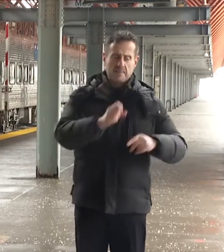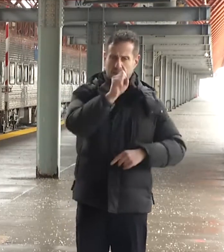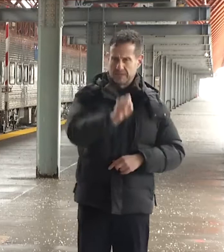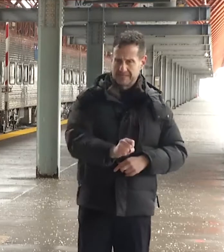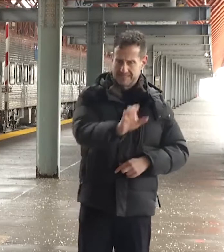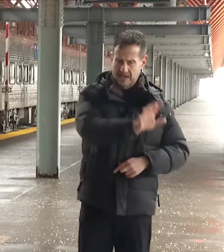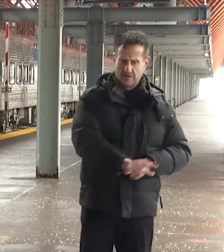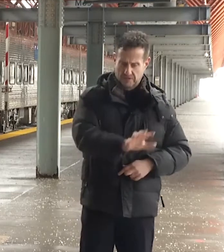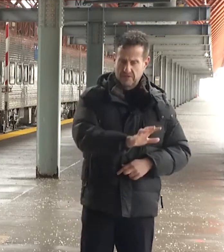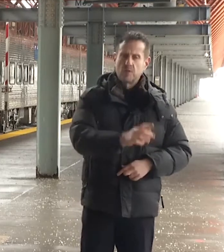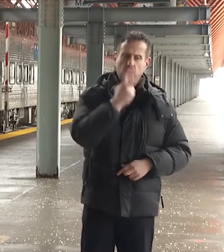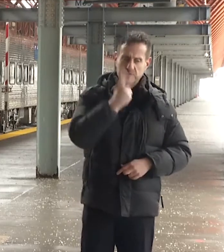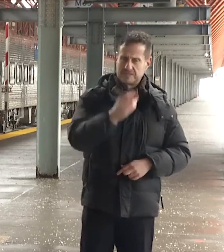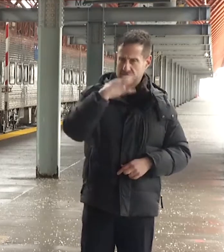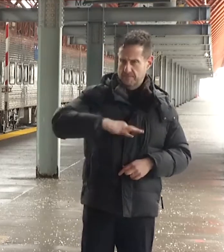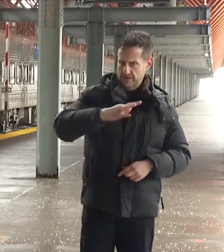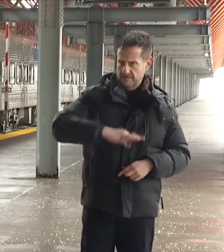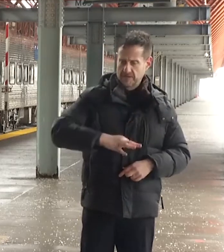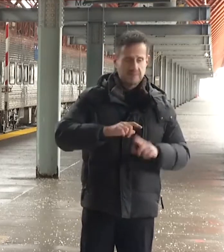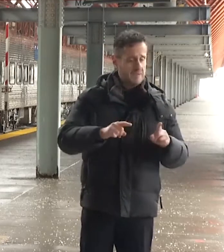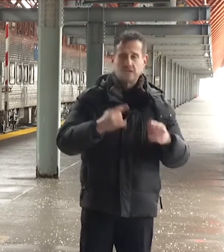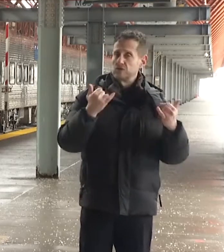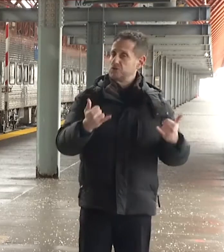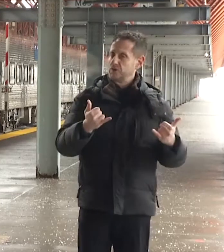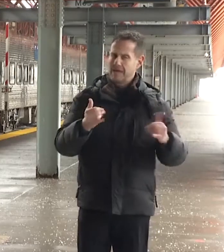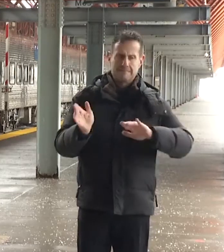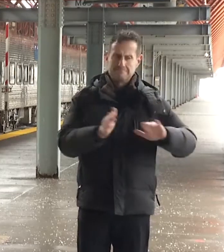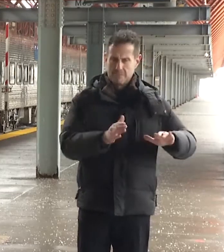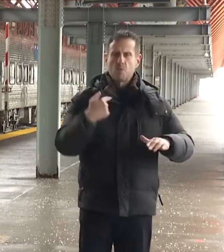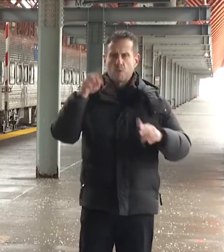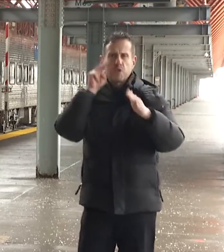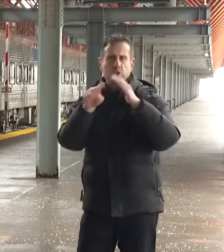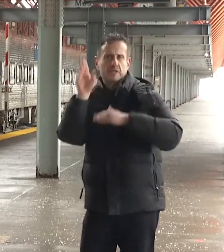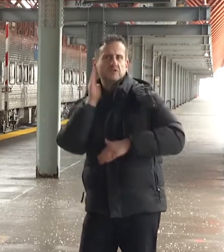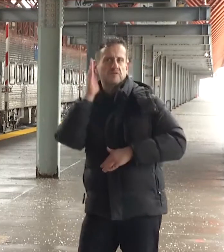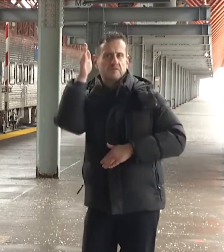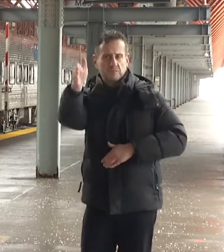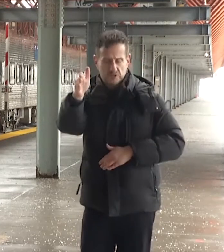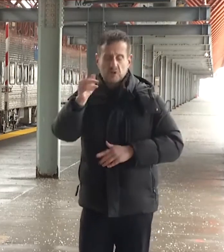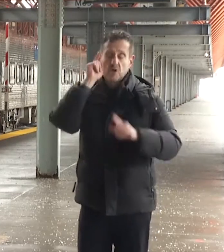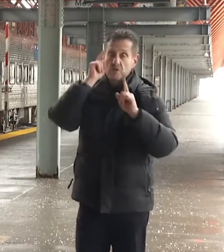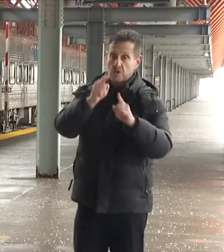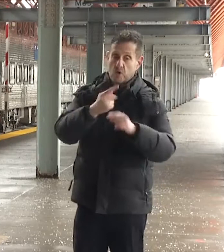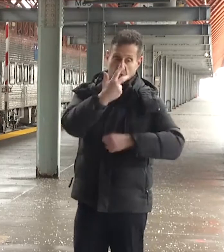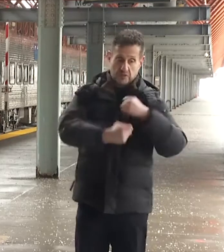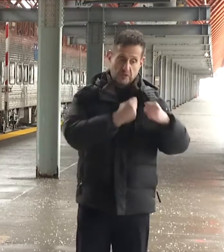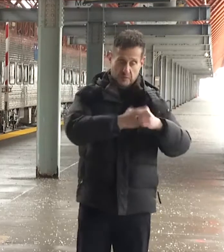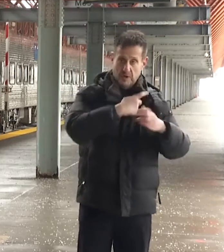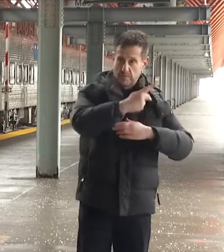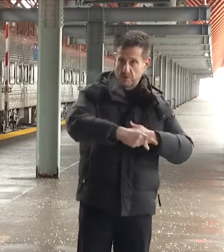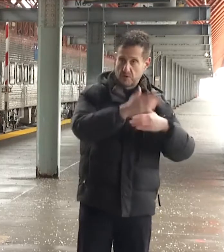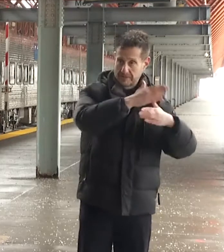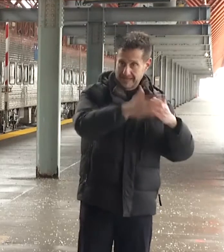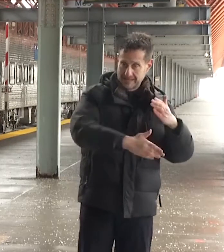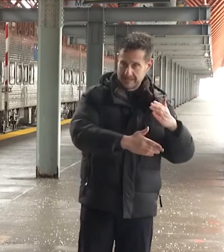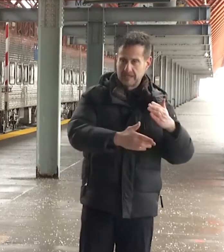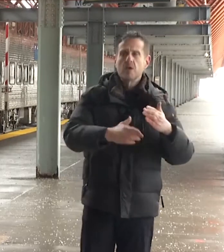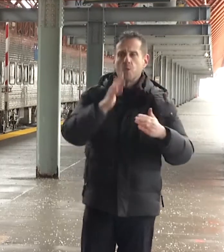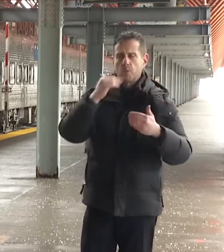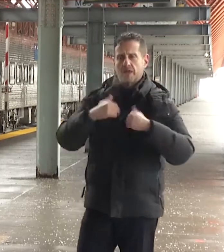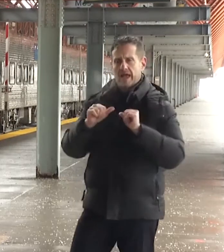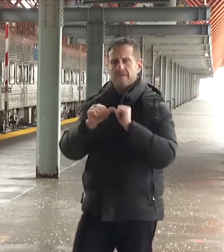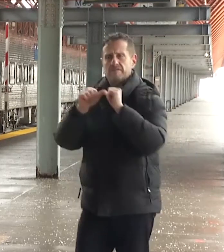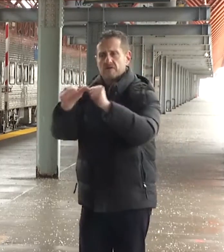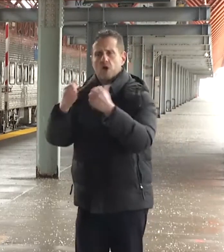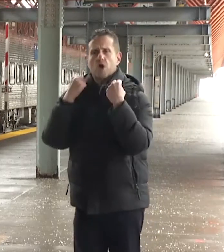benefits, we are looking beyond today. The goal is to ensure that after this three-year pilot has ended, we have a sustainable and